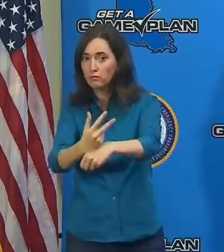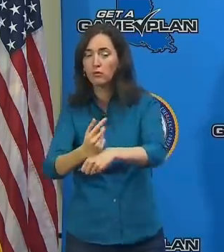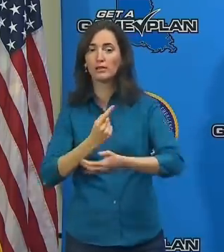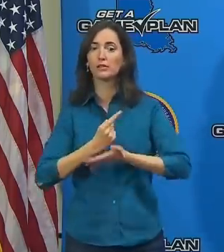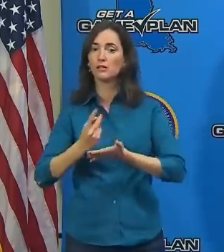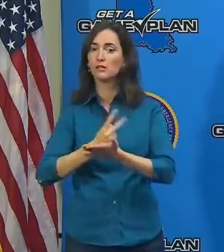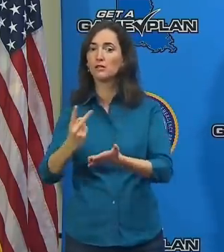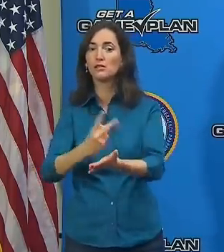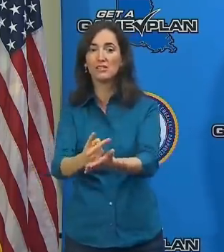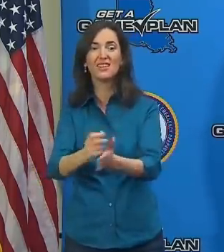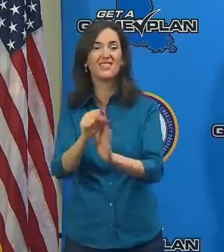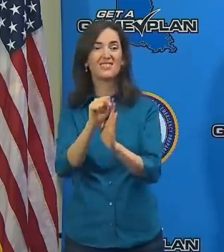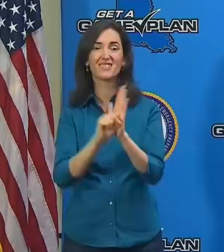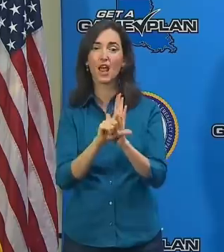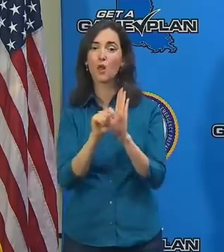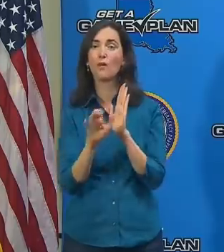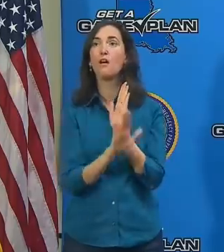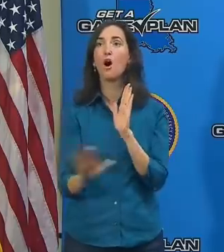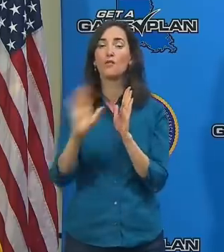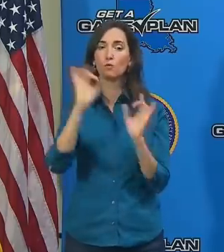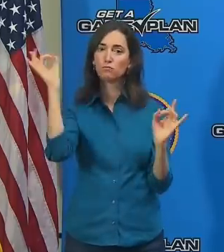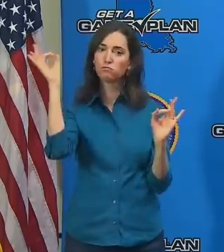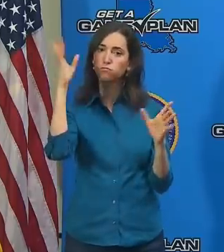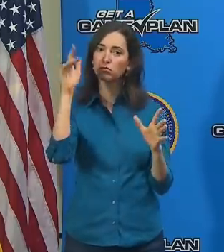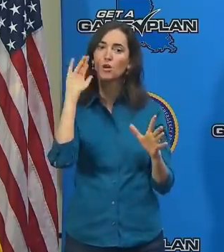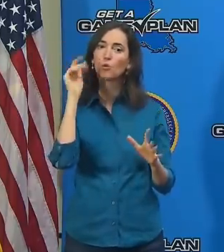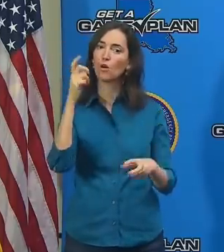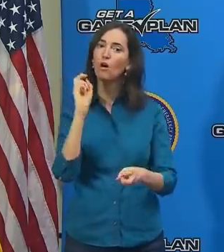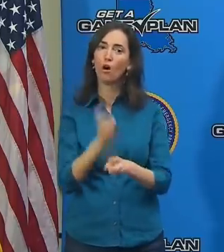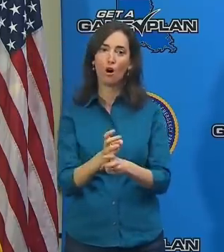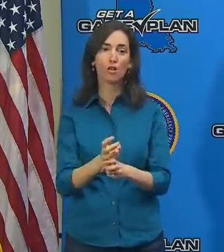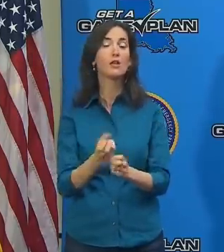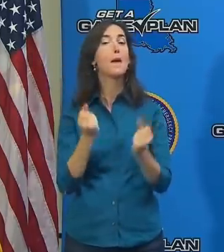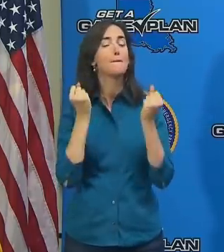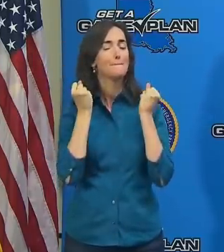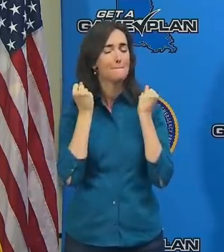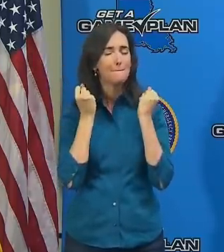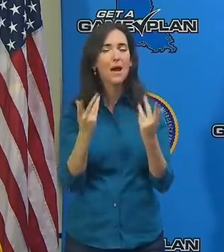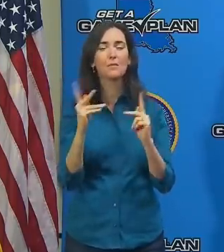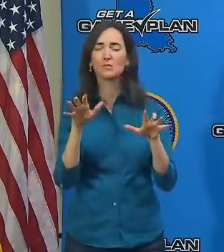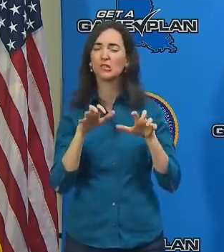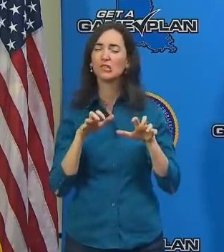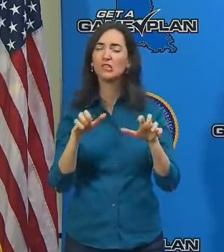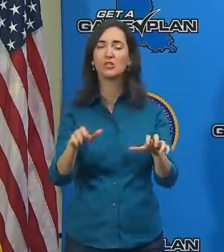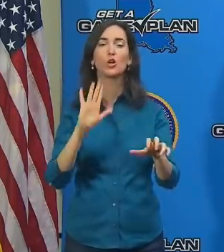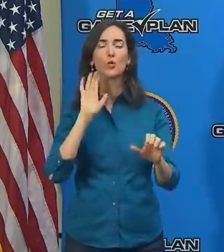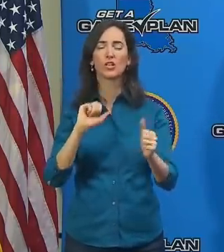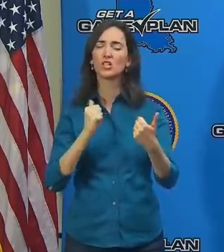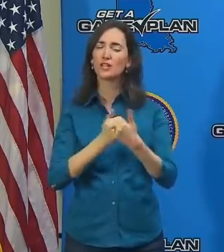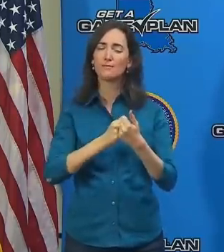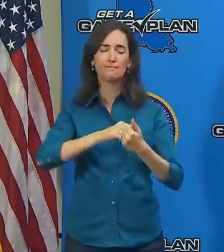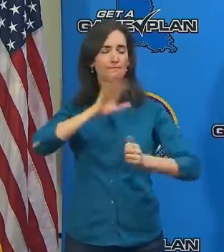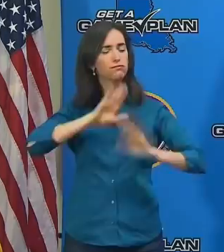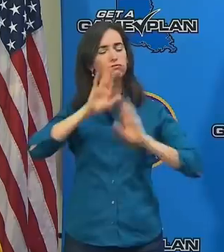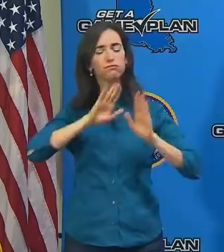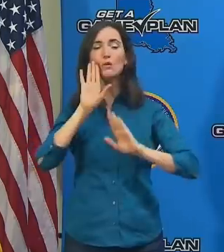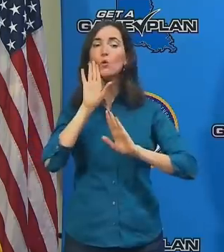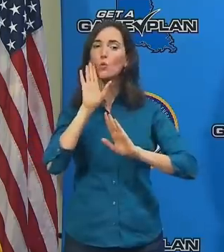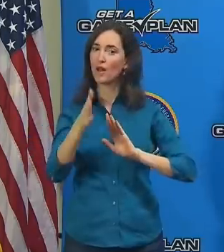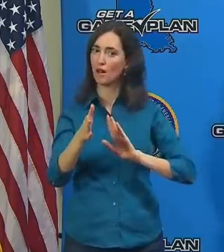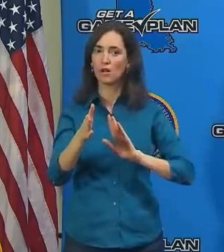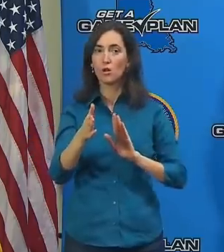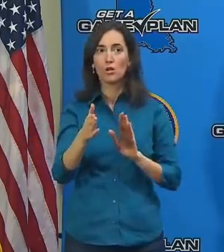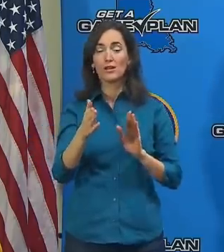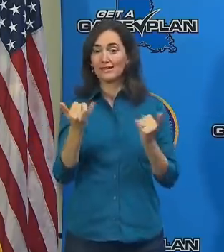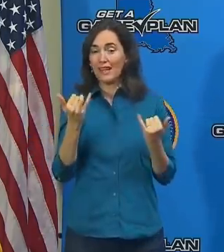for our state. And many, many people are going to be tested in ways that we can only imagine